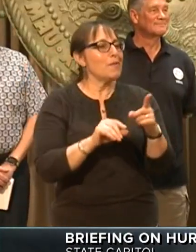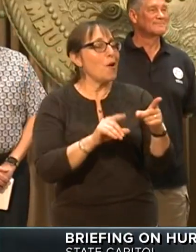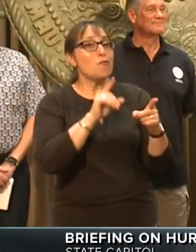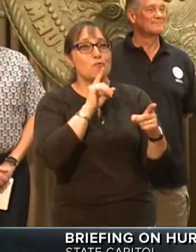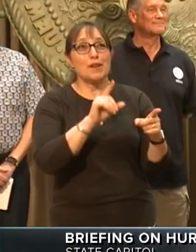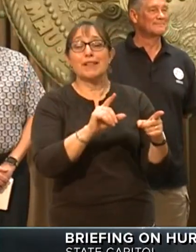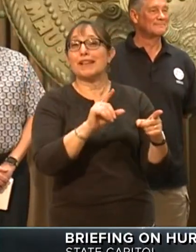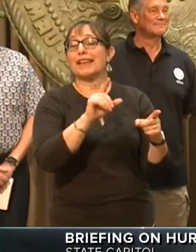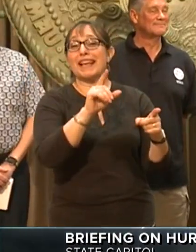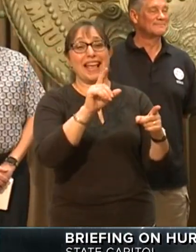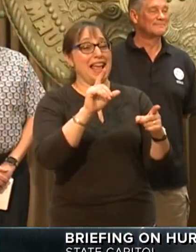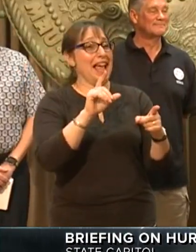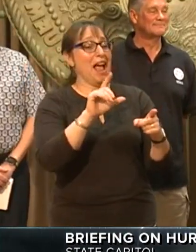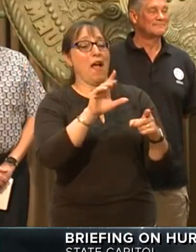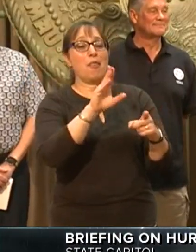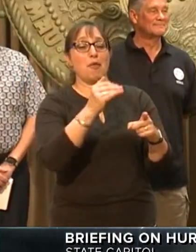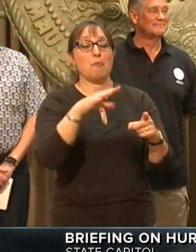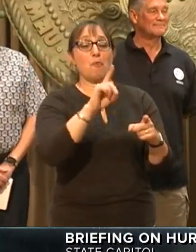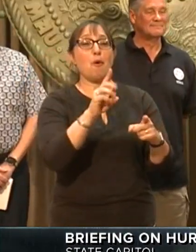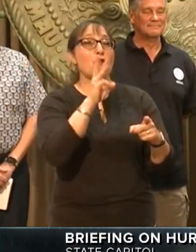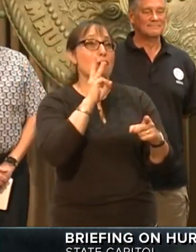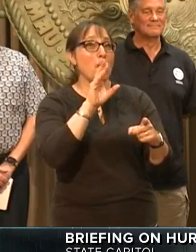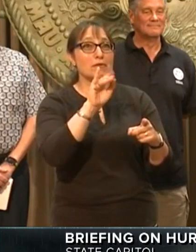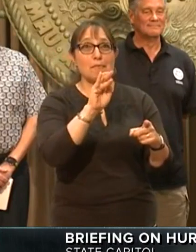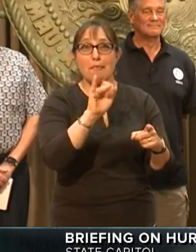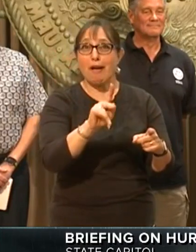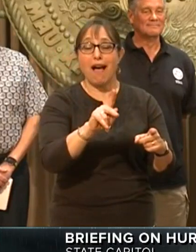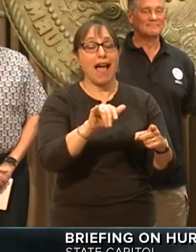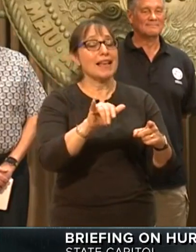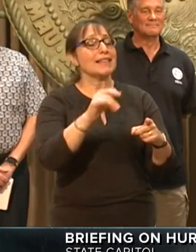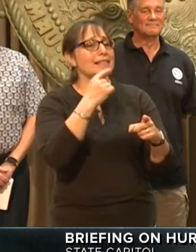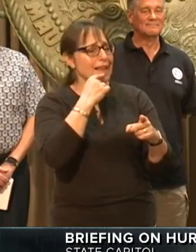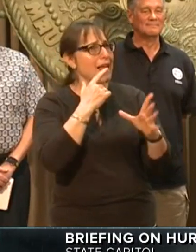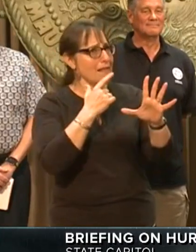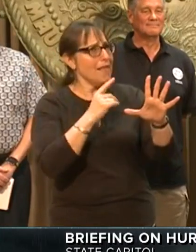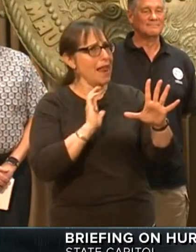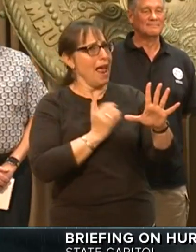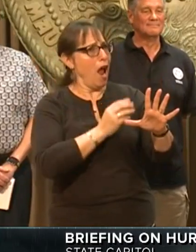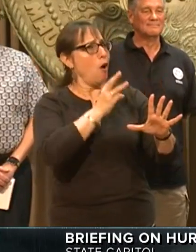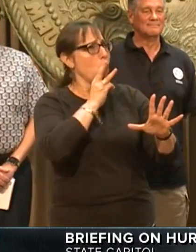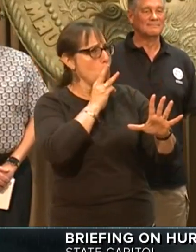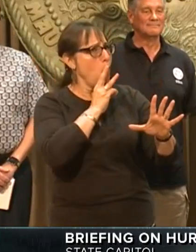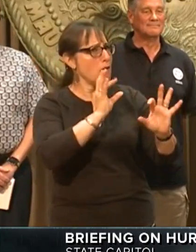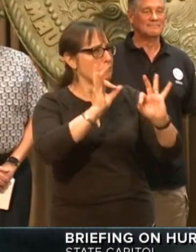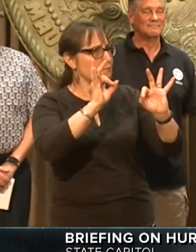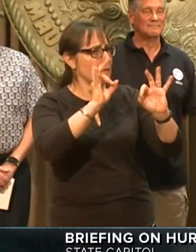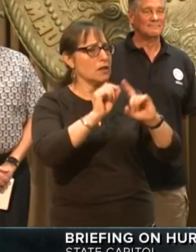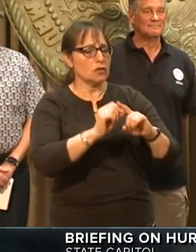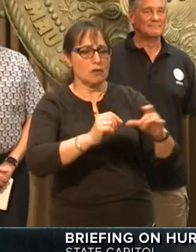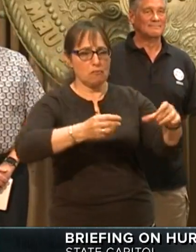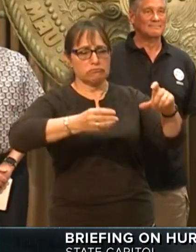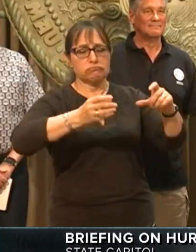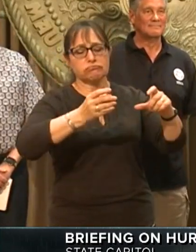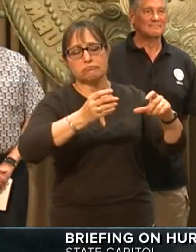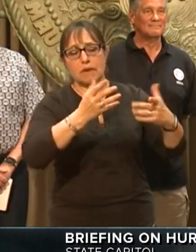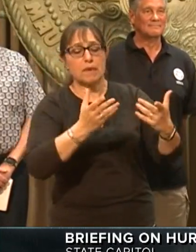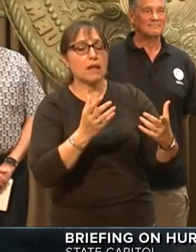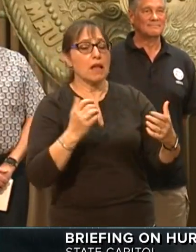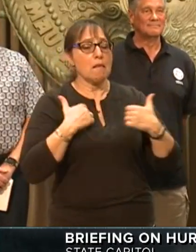Board of Water Supply, it's been tested, rated, ranked, you know, so put it in containers you already have. Fill up a